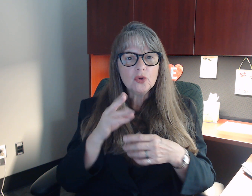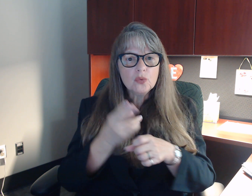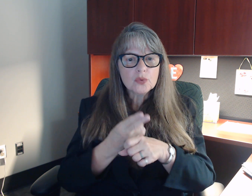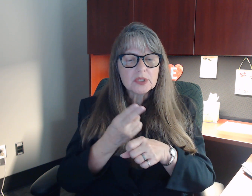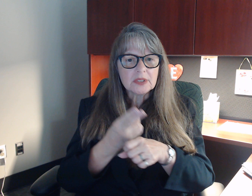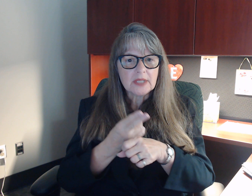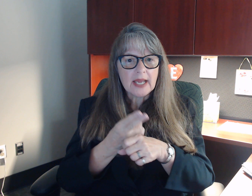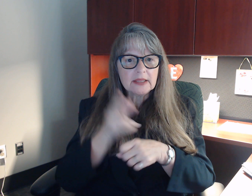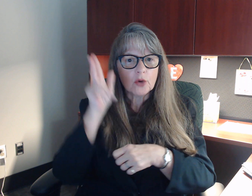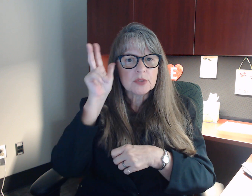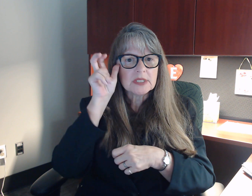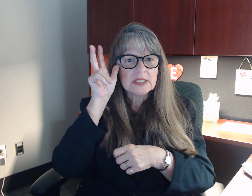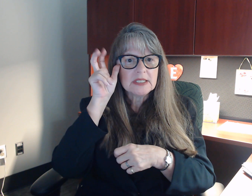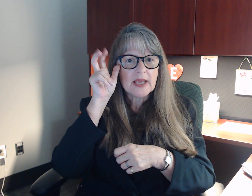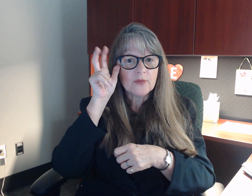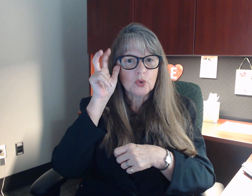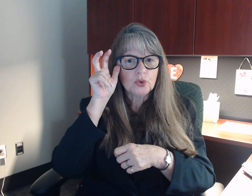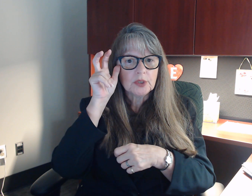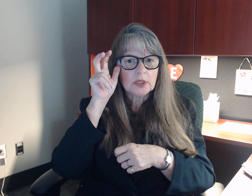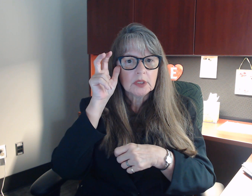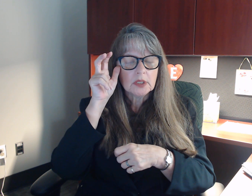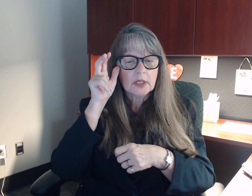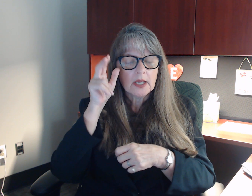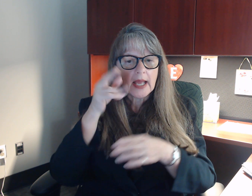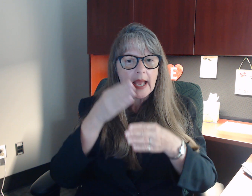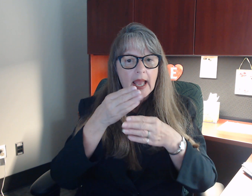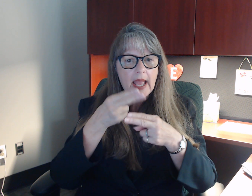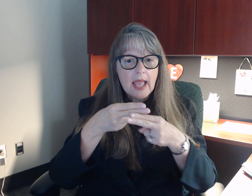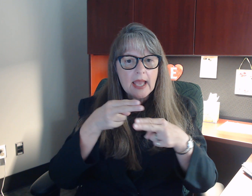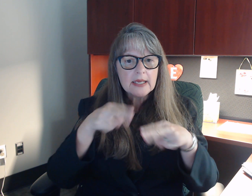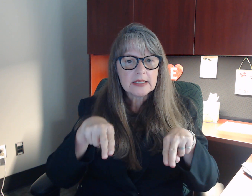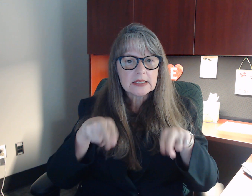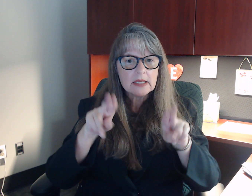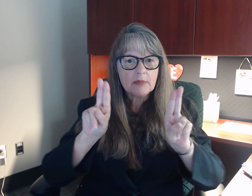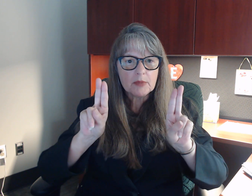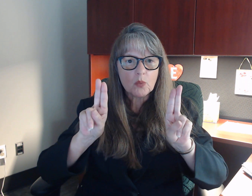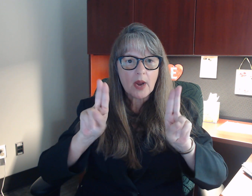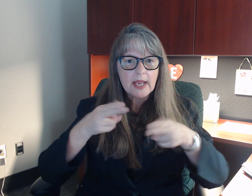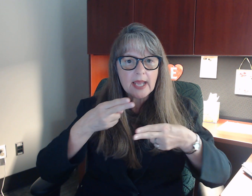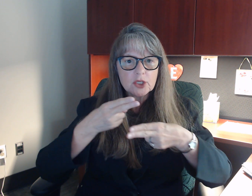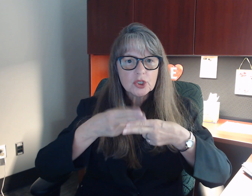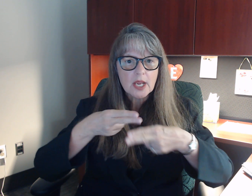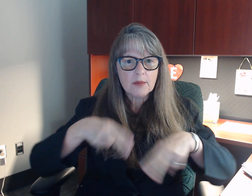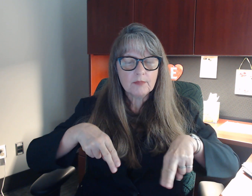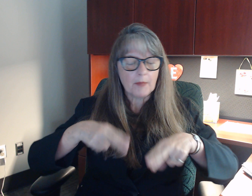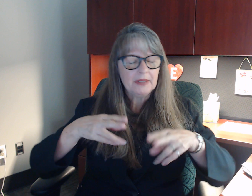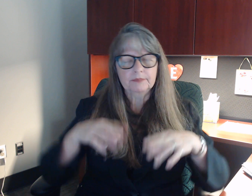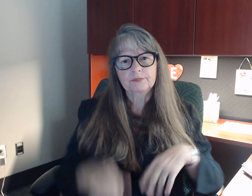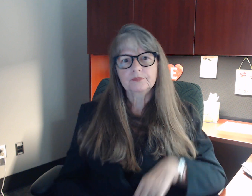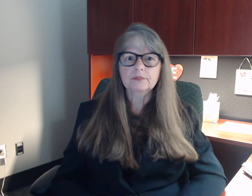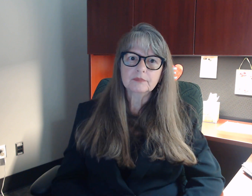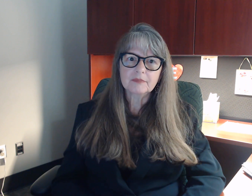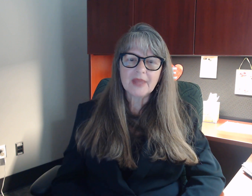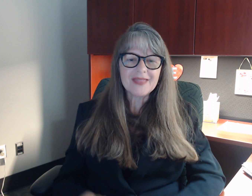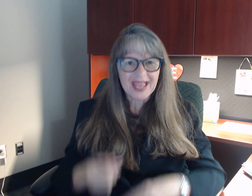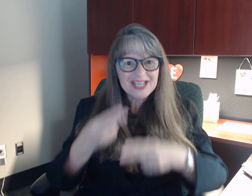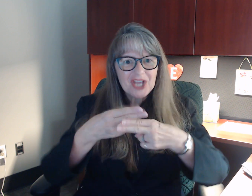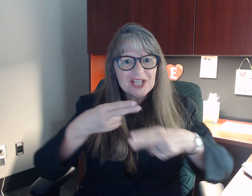use like those deviled eggs. Remember the Y hand shape? I mean, the H hand